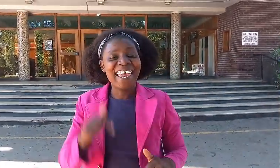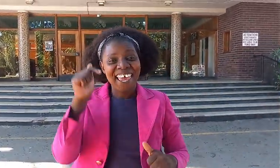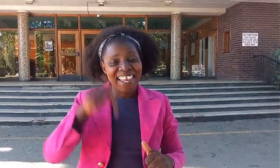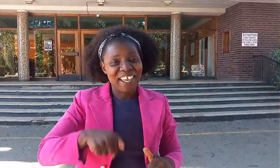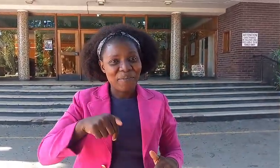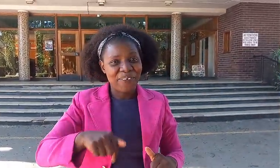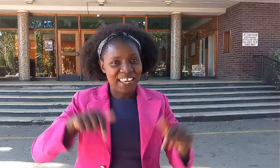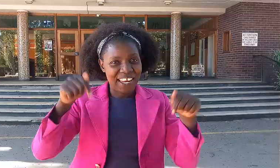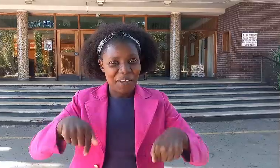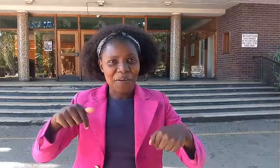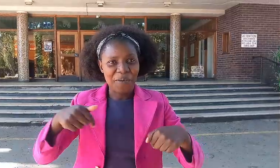This is the main